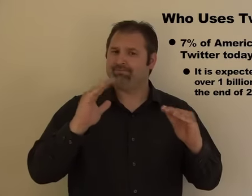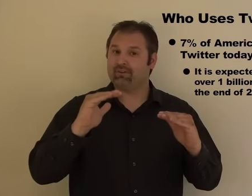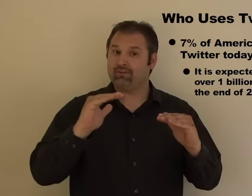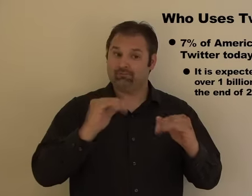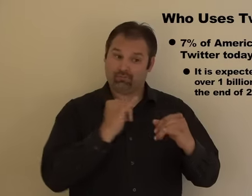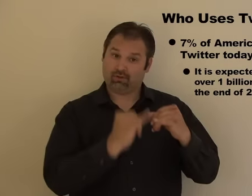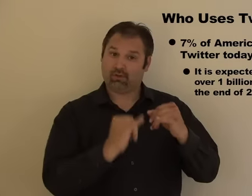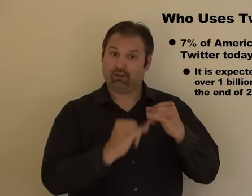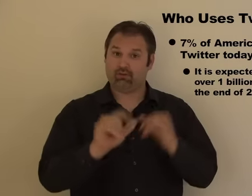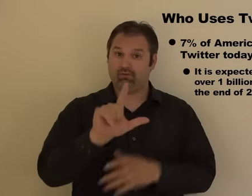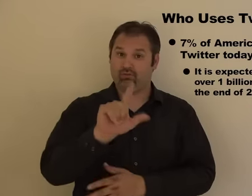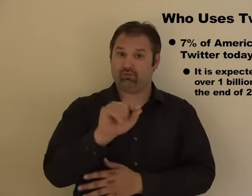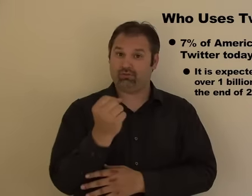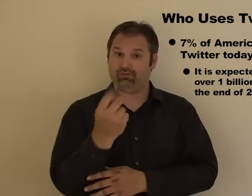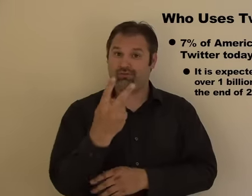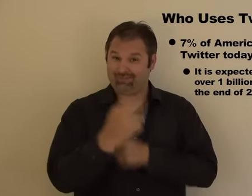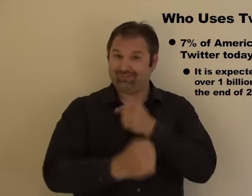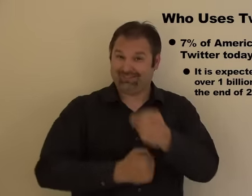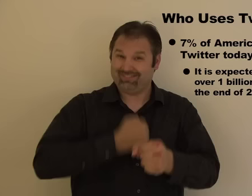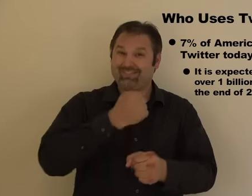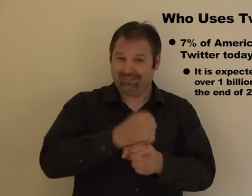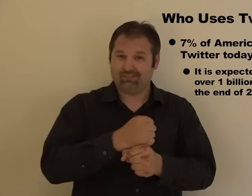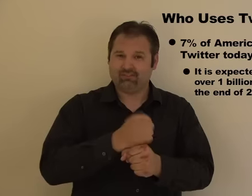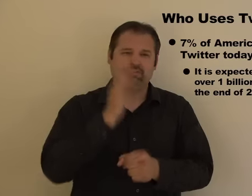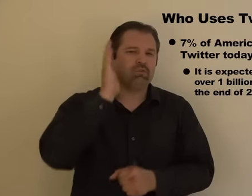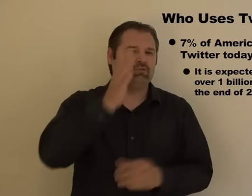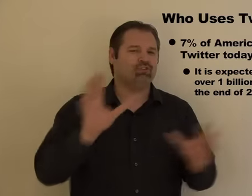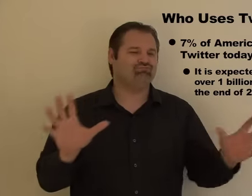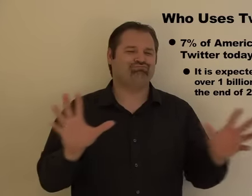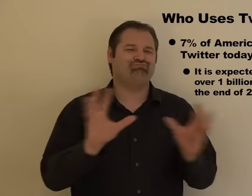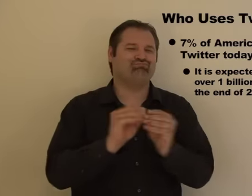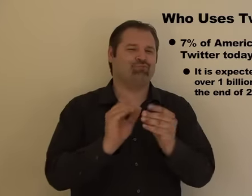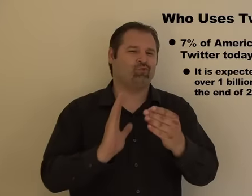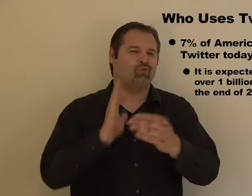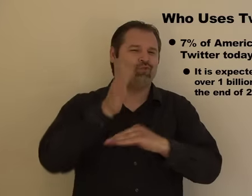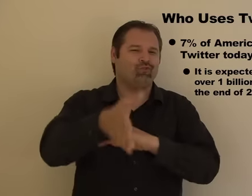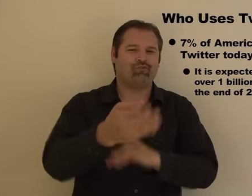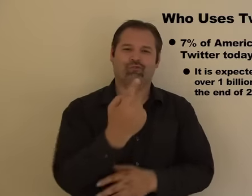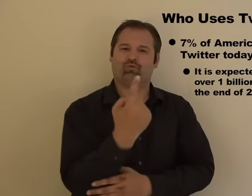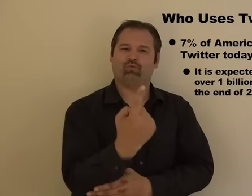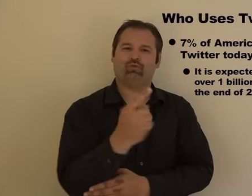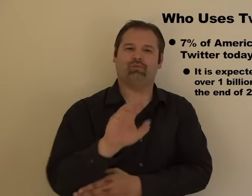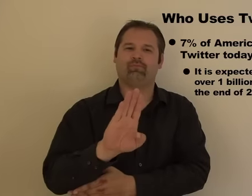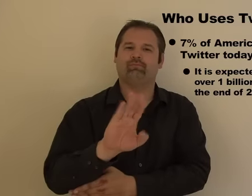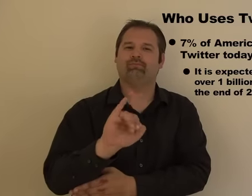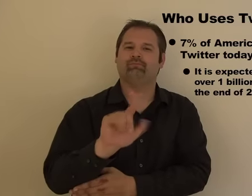It is expected that there will be over 1 billion Twitter users by the end of 2012.